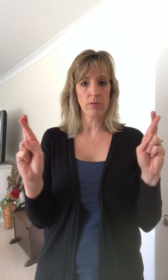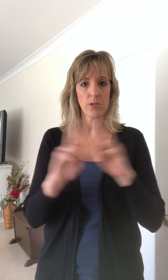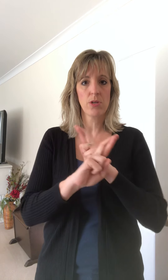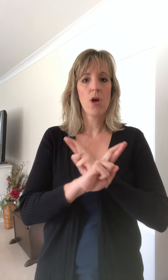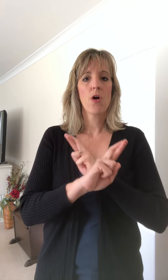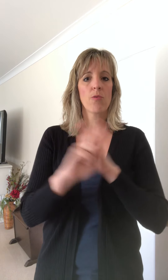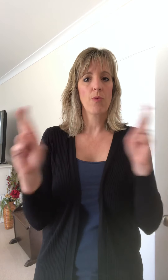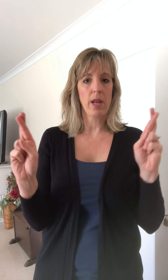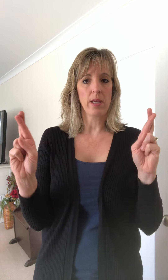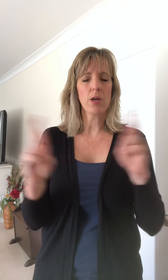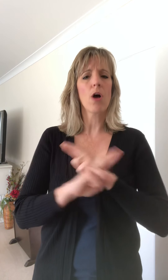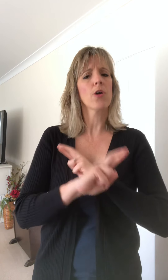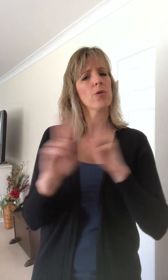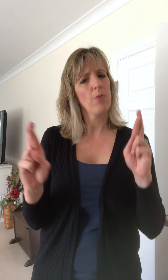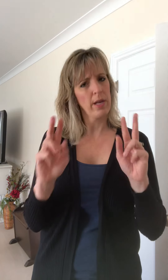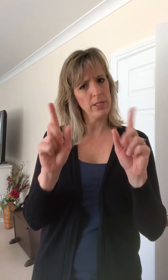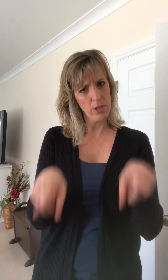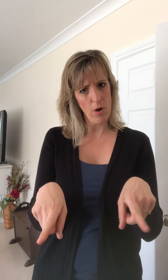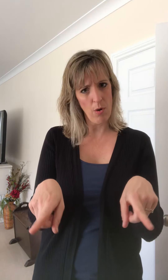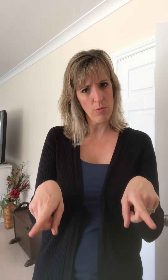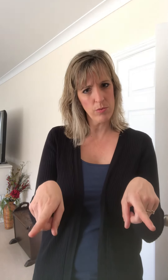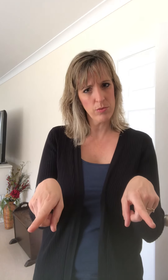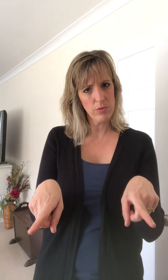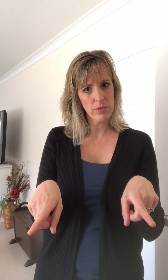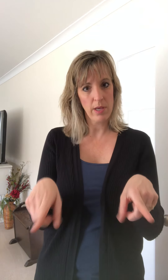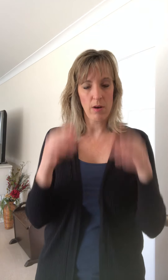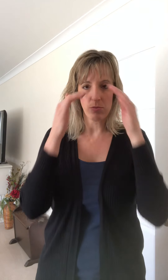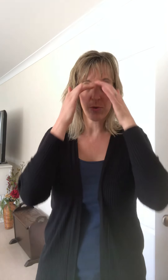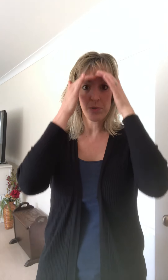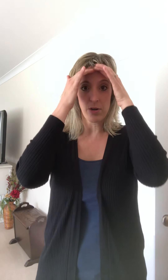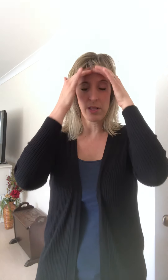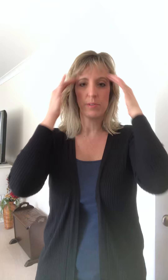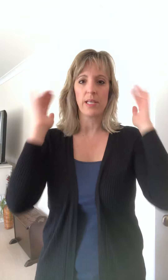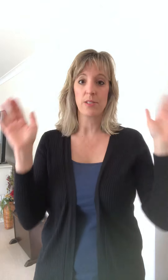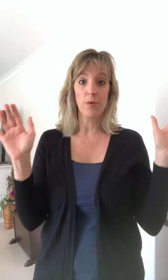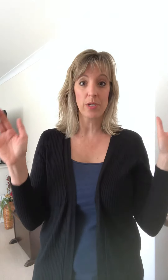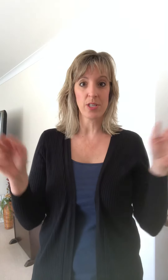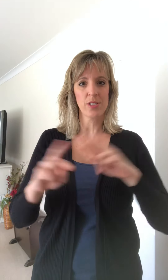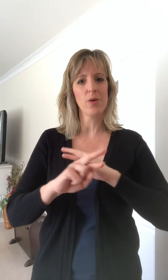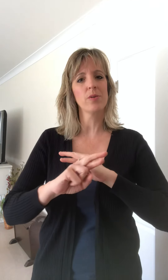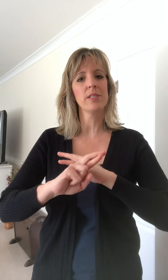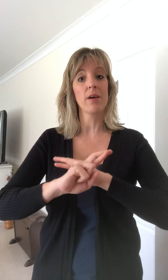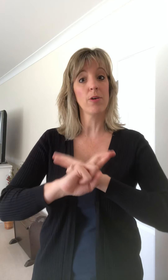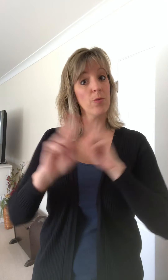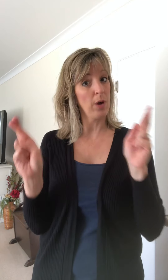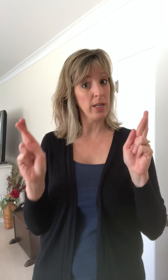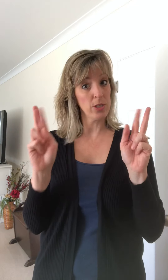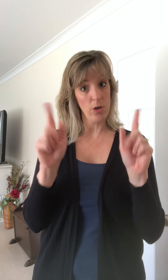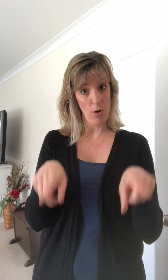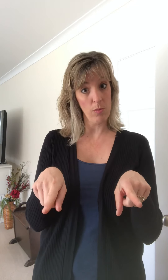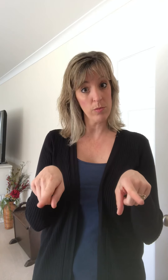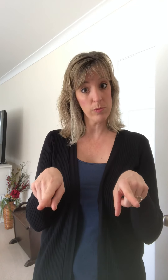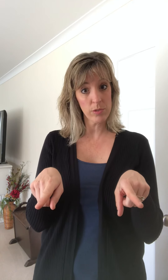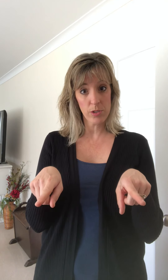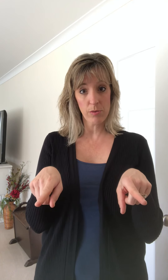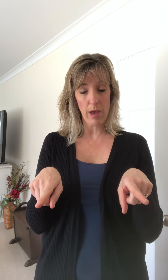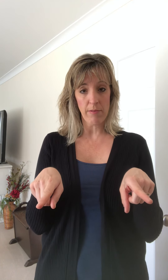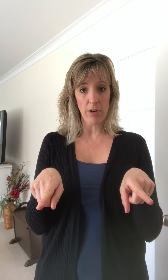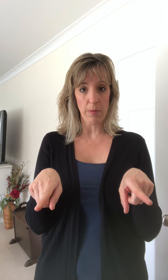out. Ready, are you ready to go? Okay, oh, whoops, sorry, that was yes, no question. So I say, are you ready to go? So you have your eyebrows